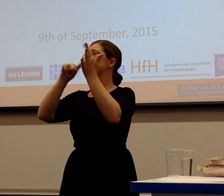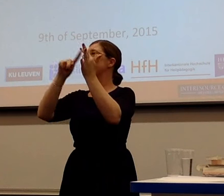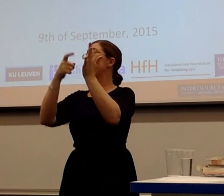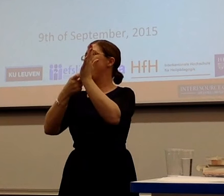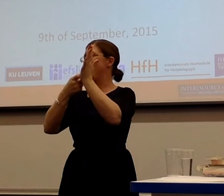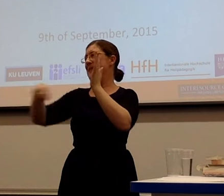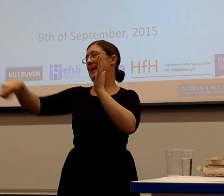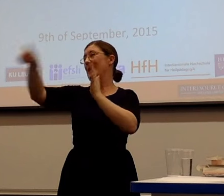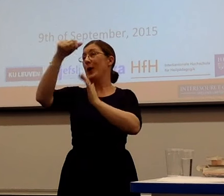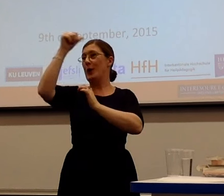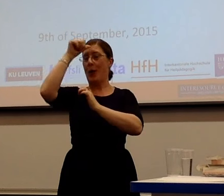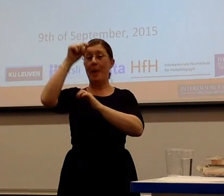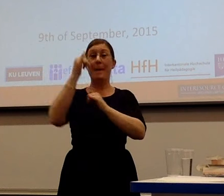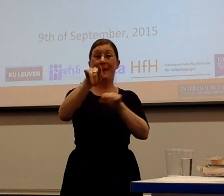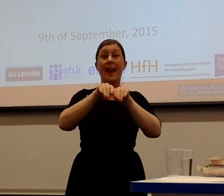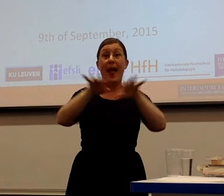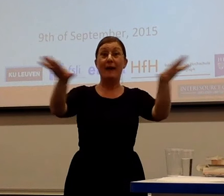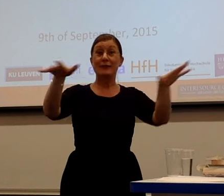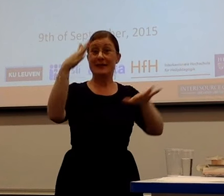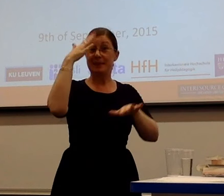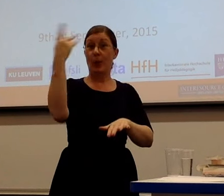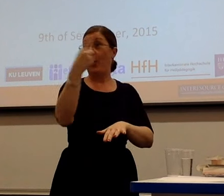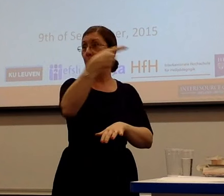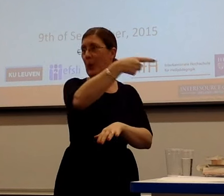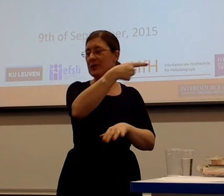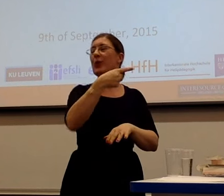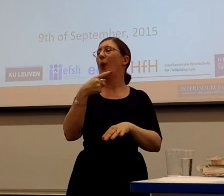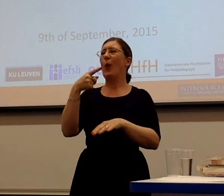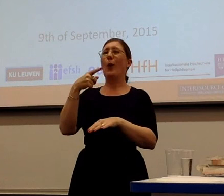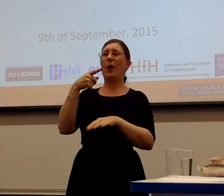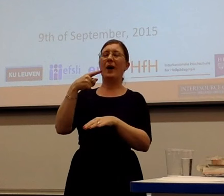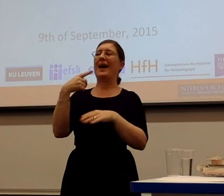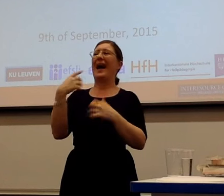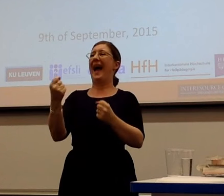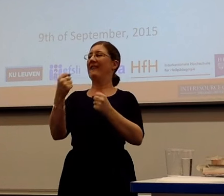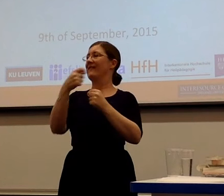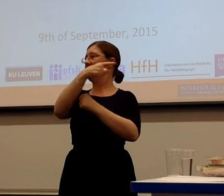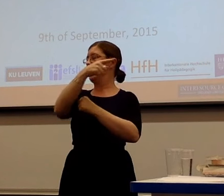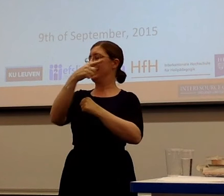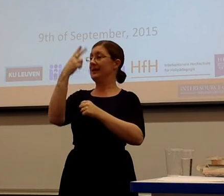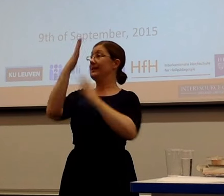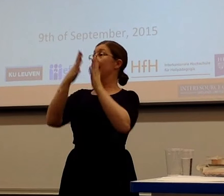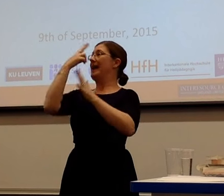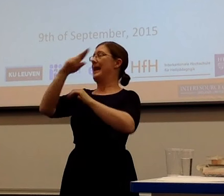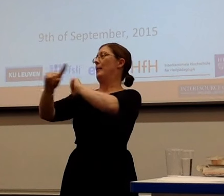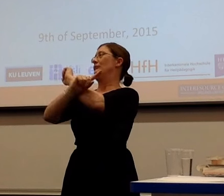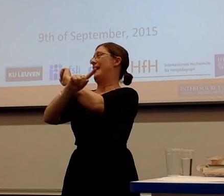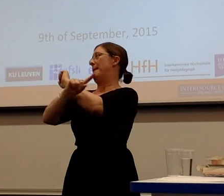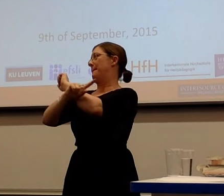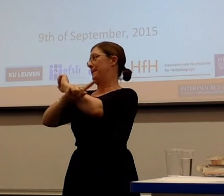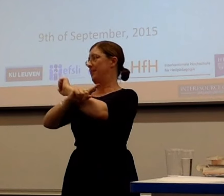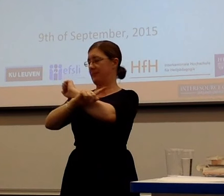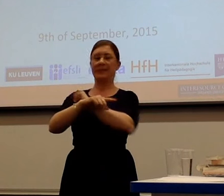Turner. And some of you will know from Heriot-Watt, but maybe people on the live stream weren't familiar with him. And his sign was